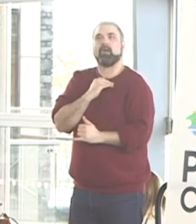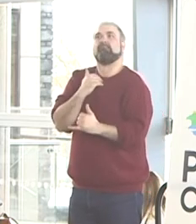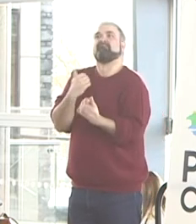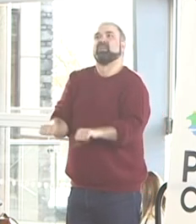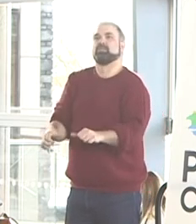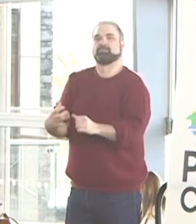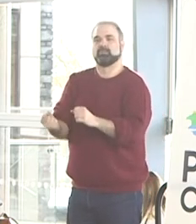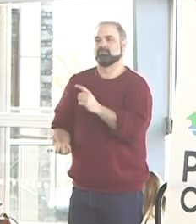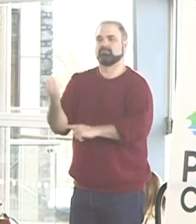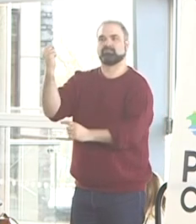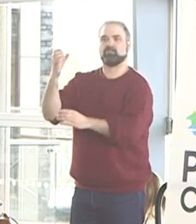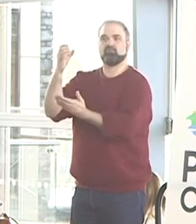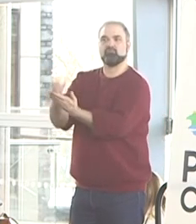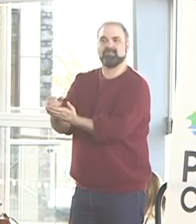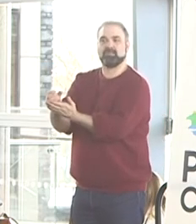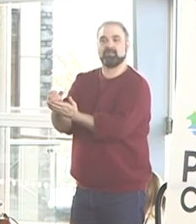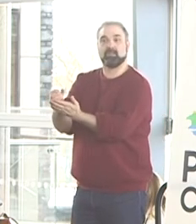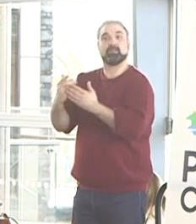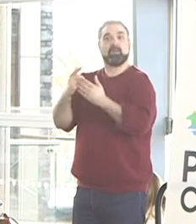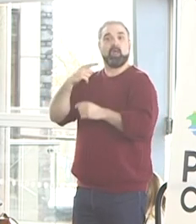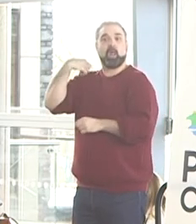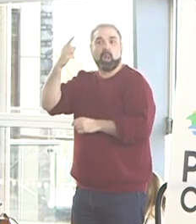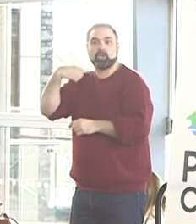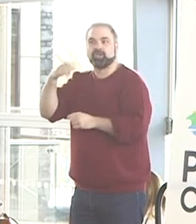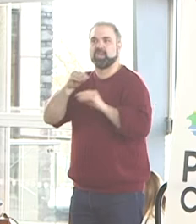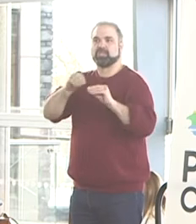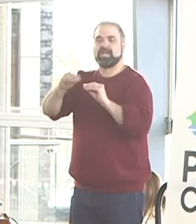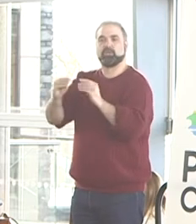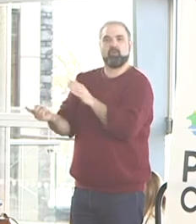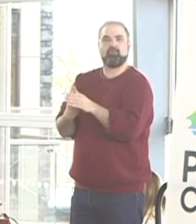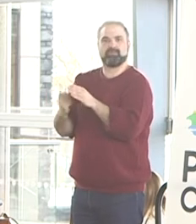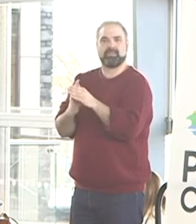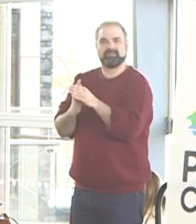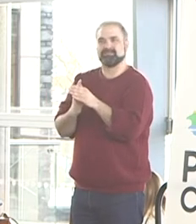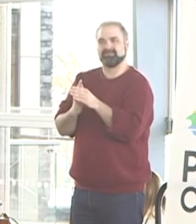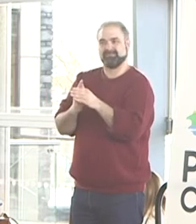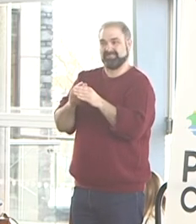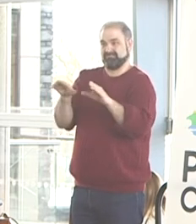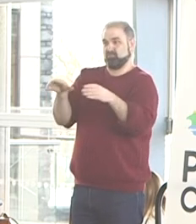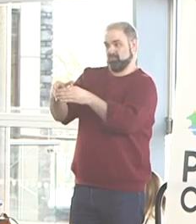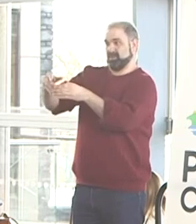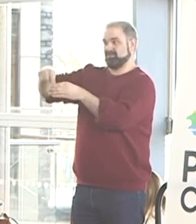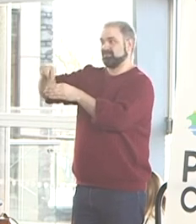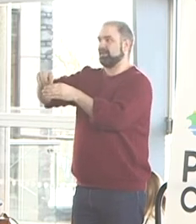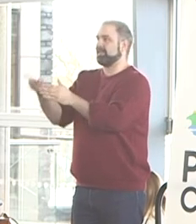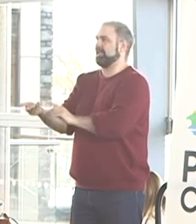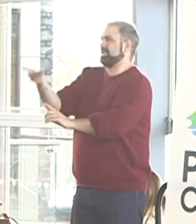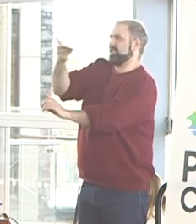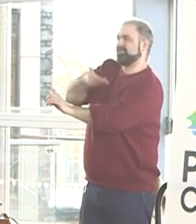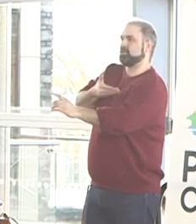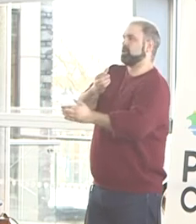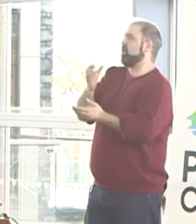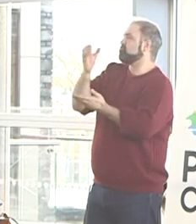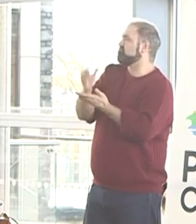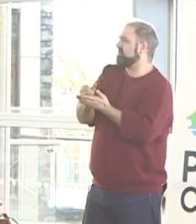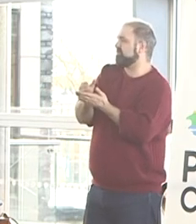There was a thing called Inner London Educational Authority, ILEA. And we got the first grant and it paid for our first youth worker.